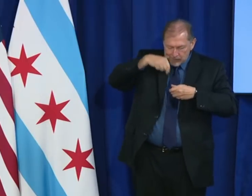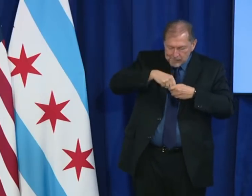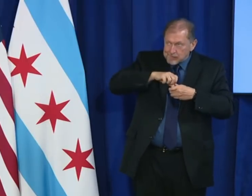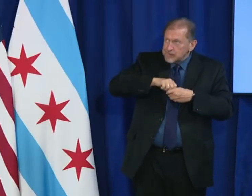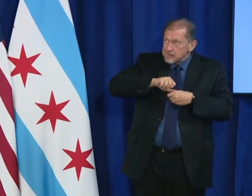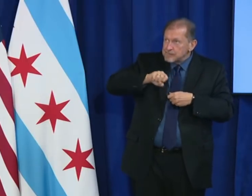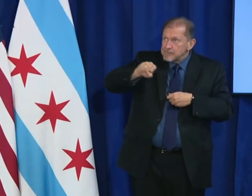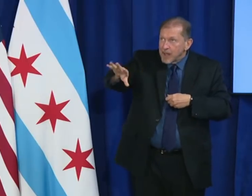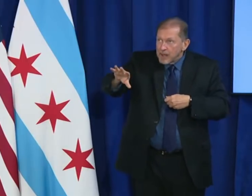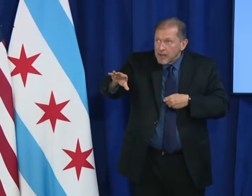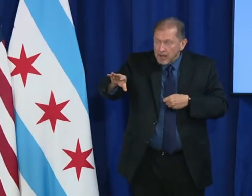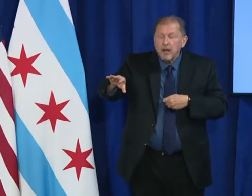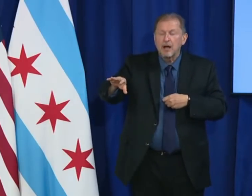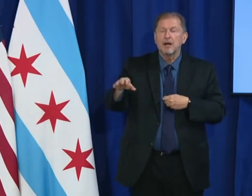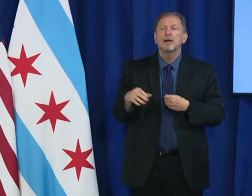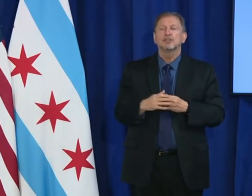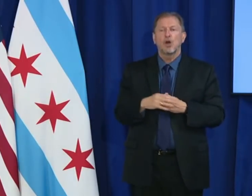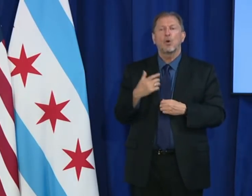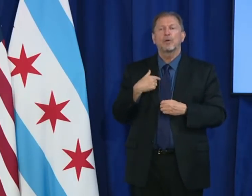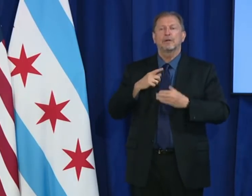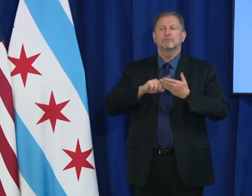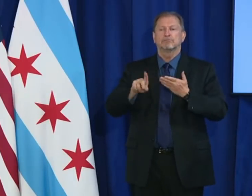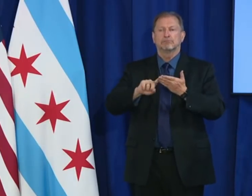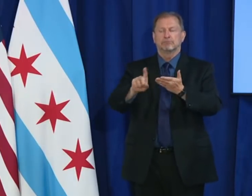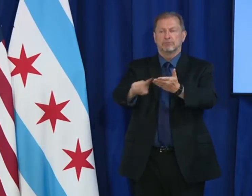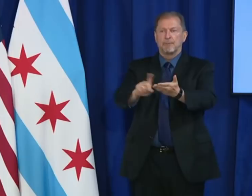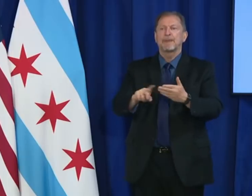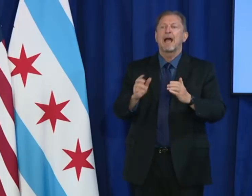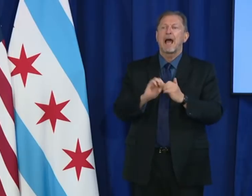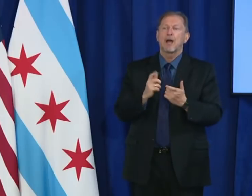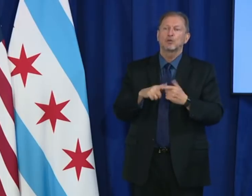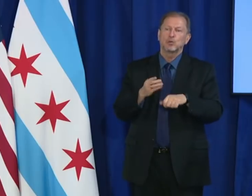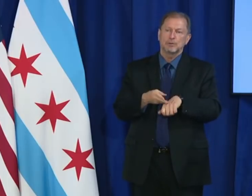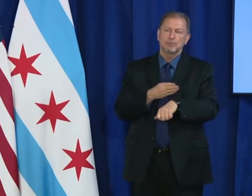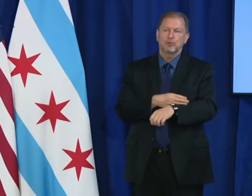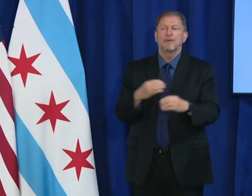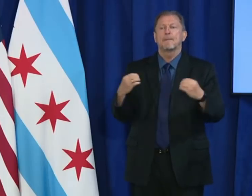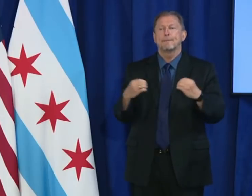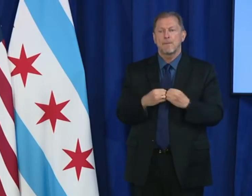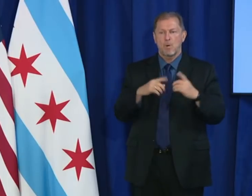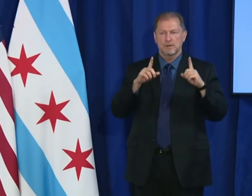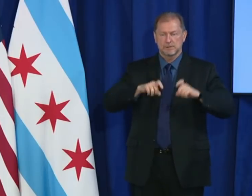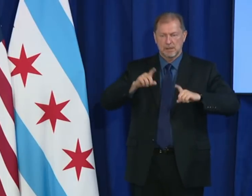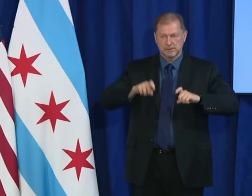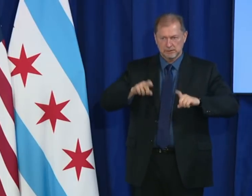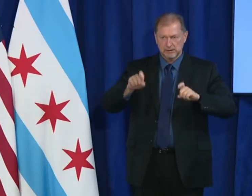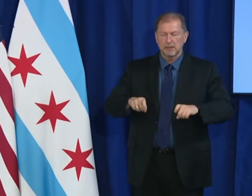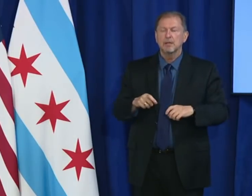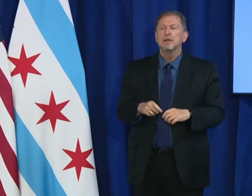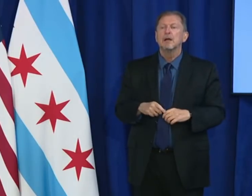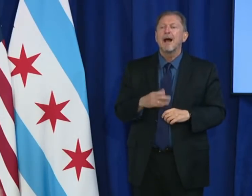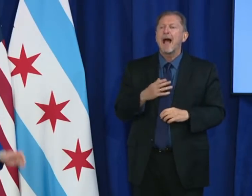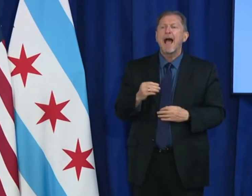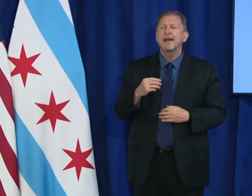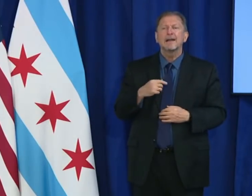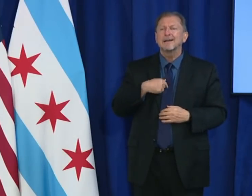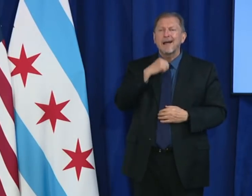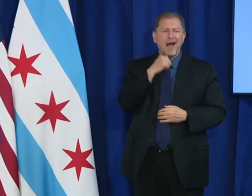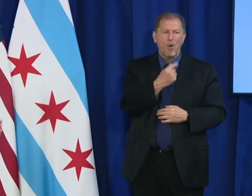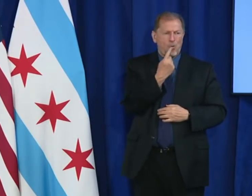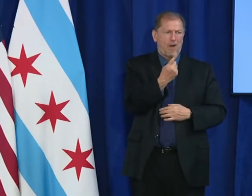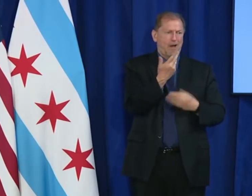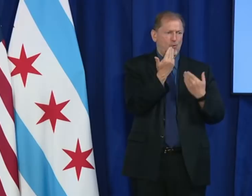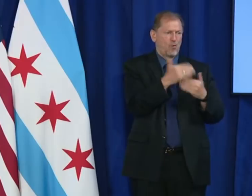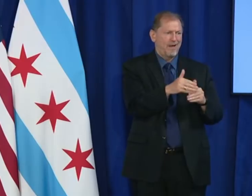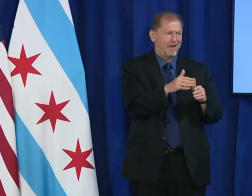every single avenue here in terms of improving access to testing and trying to be creative about it so that